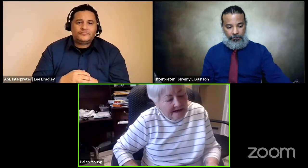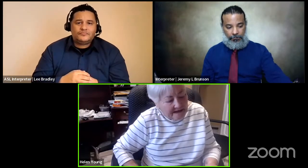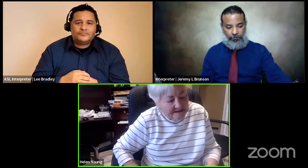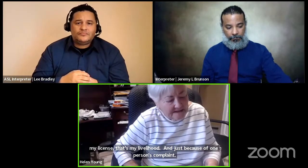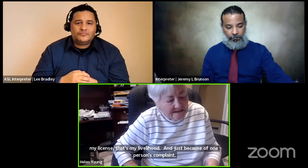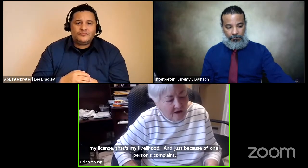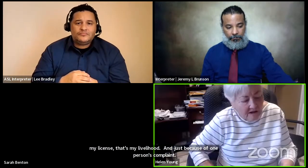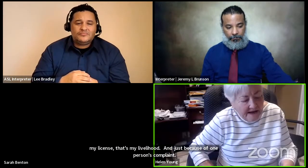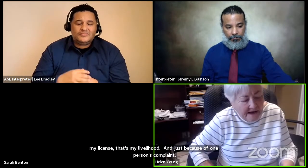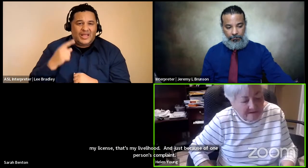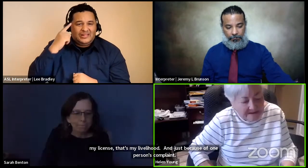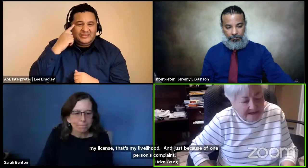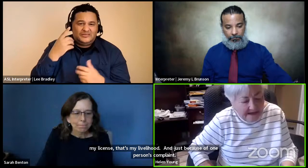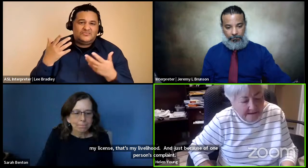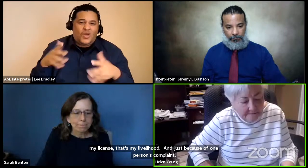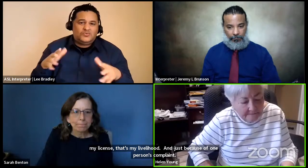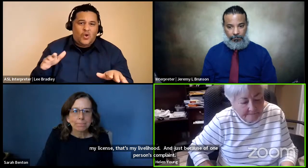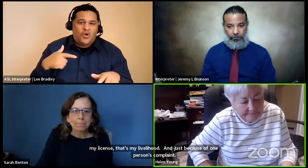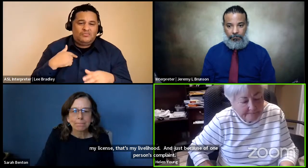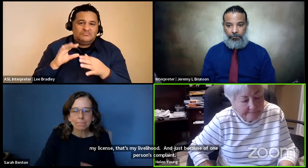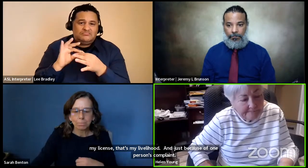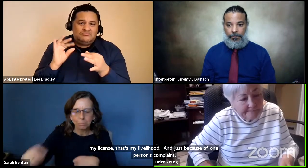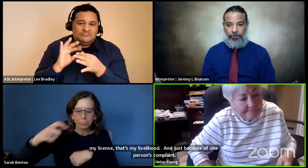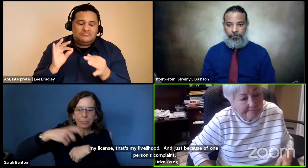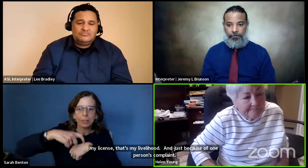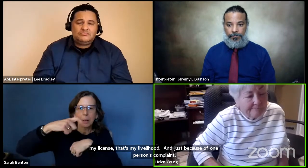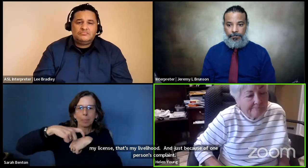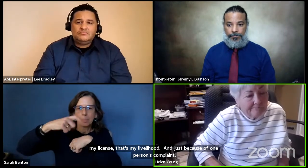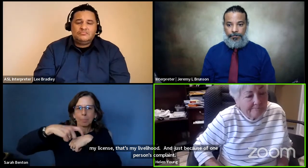And I guess that's all I have to say.